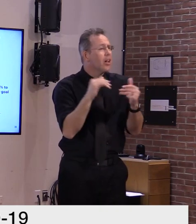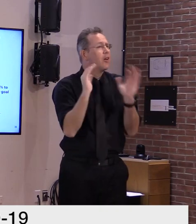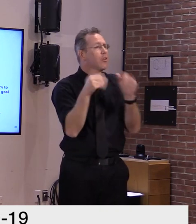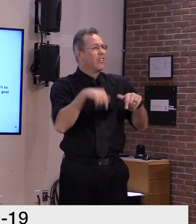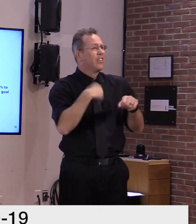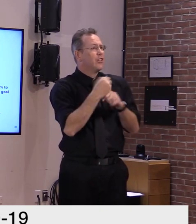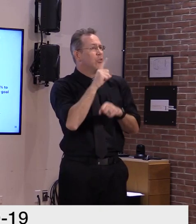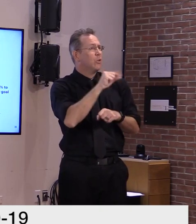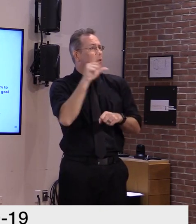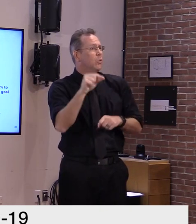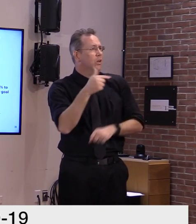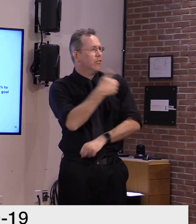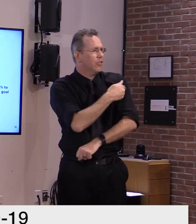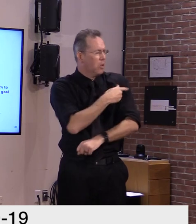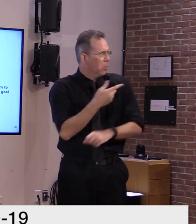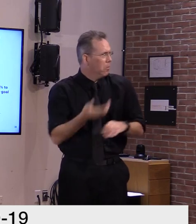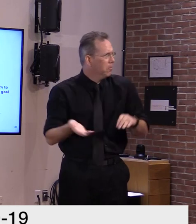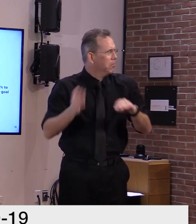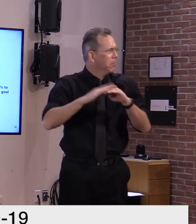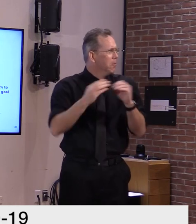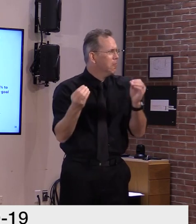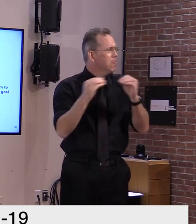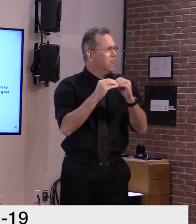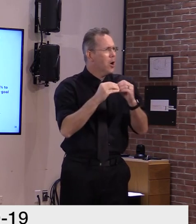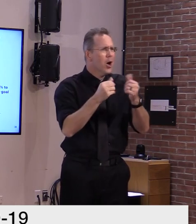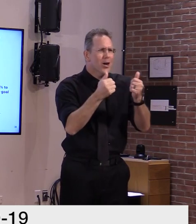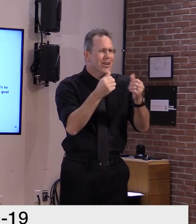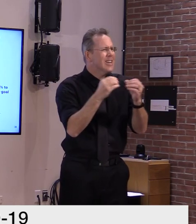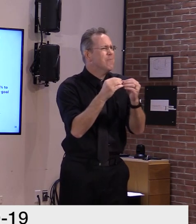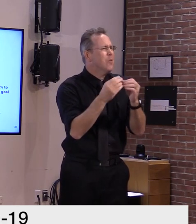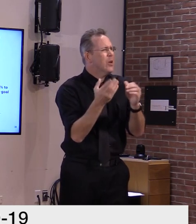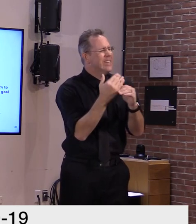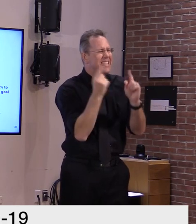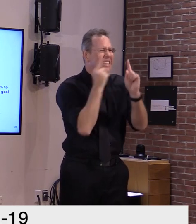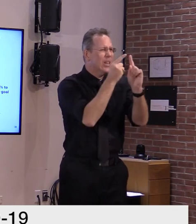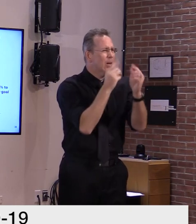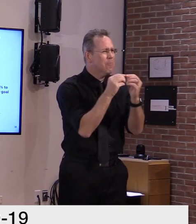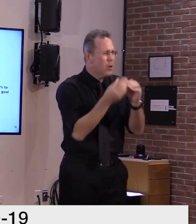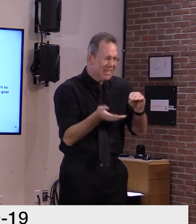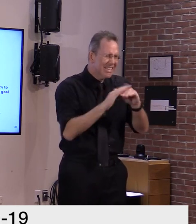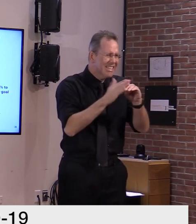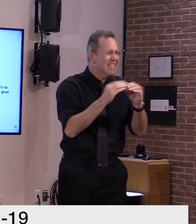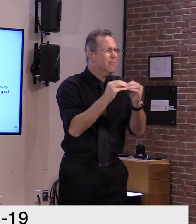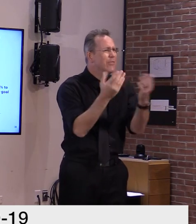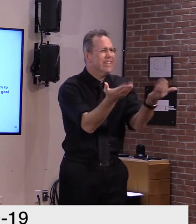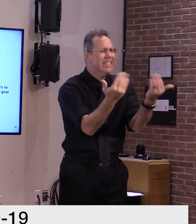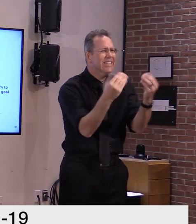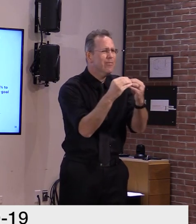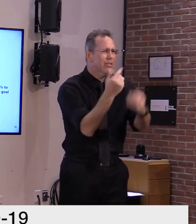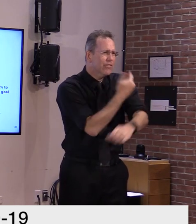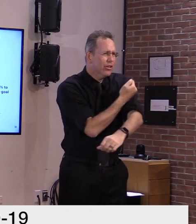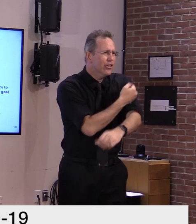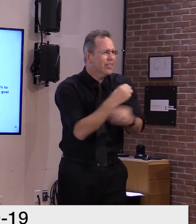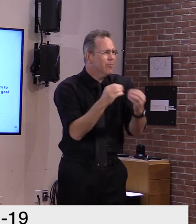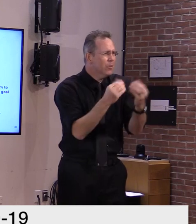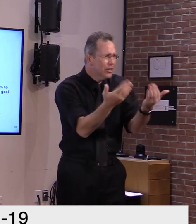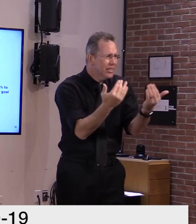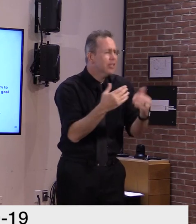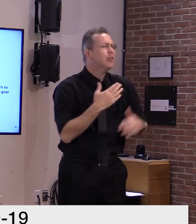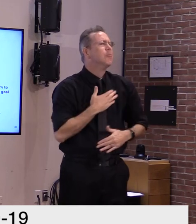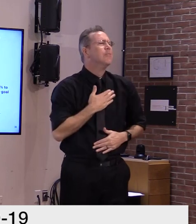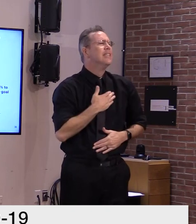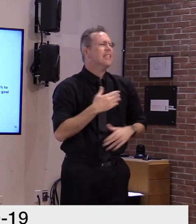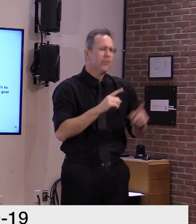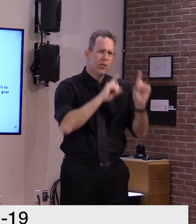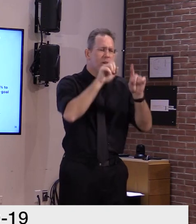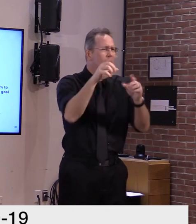vaccination, so we continue to see a good uptick in the flu vaccine. I want to encourage everyone to still get their vaccine. Everyone